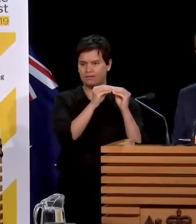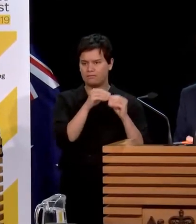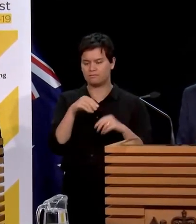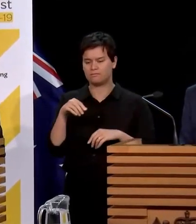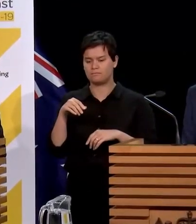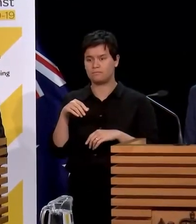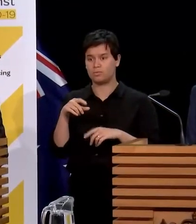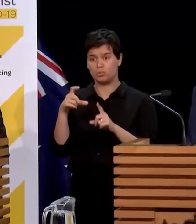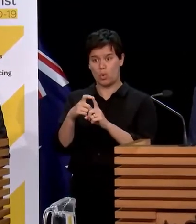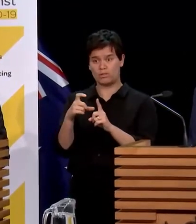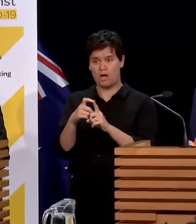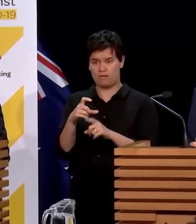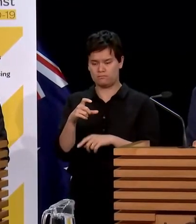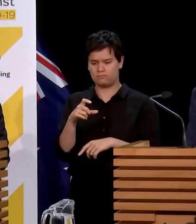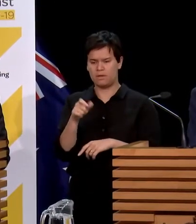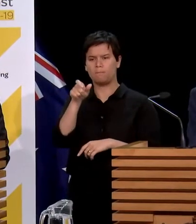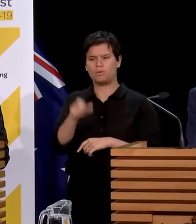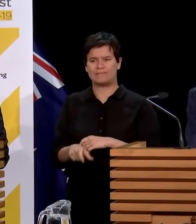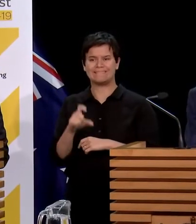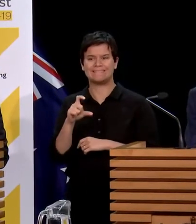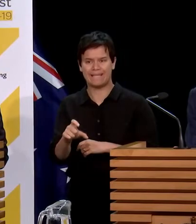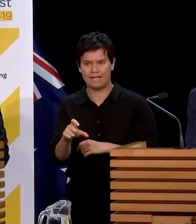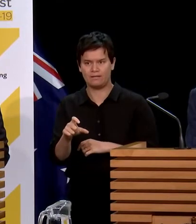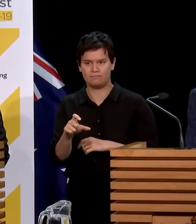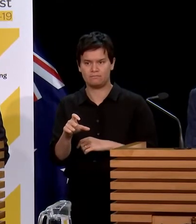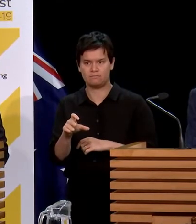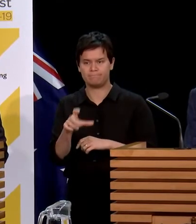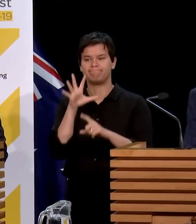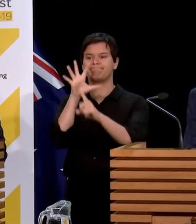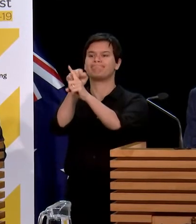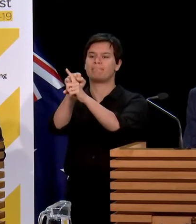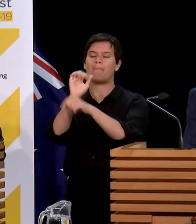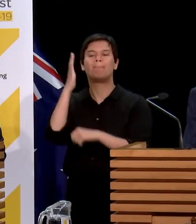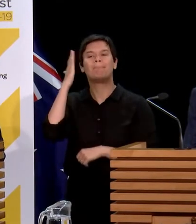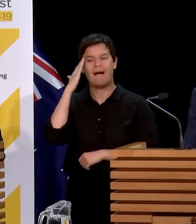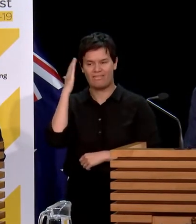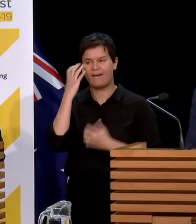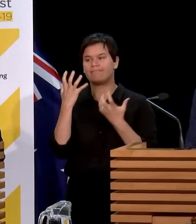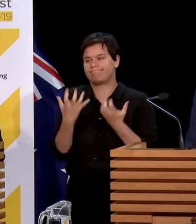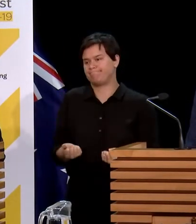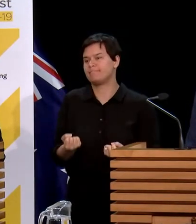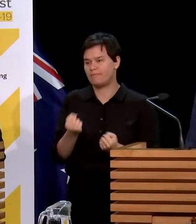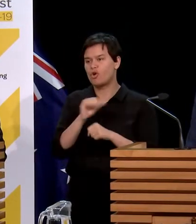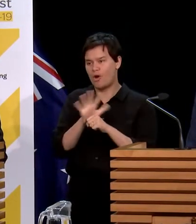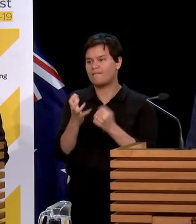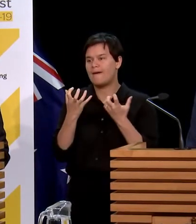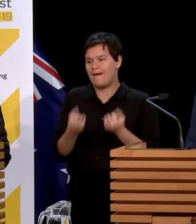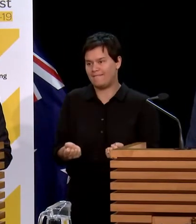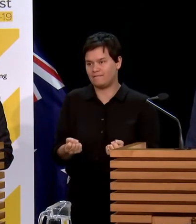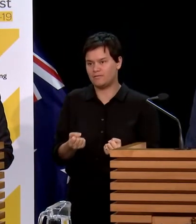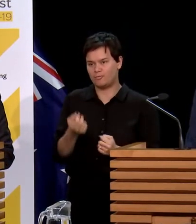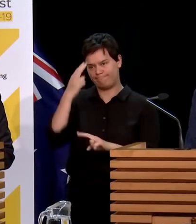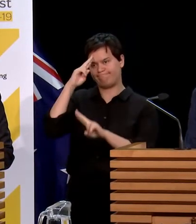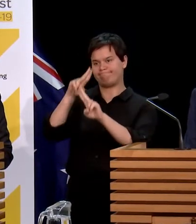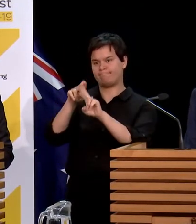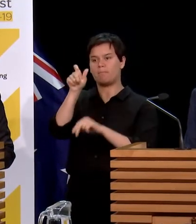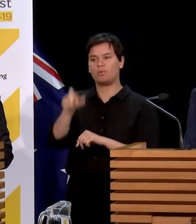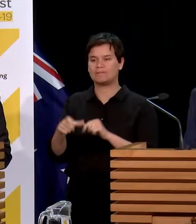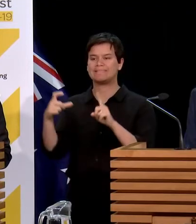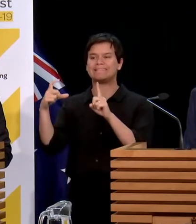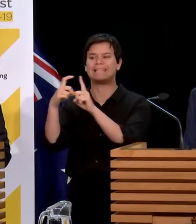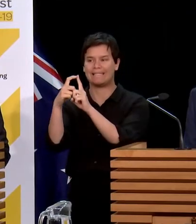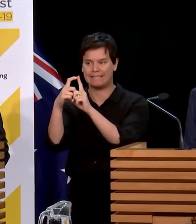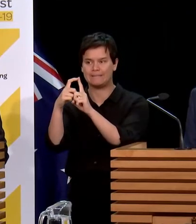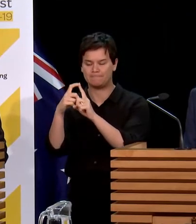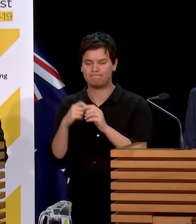is now being referred to as Case D, returned a positive test result. I want to make it clear, though, this is not a separate case